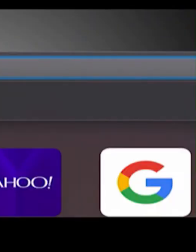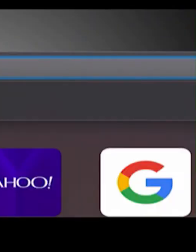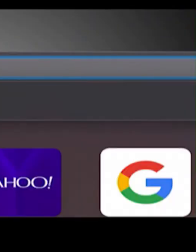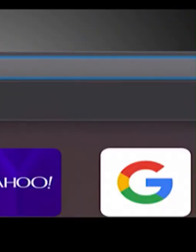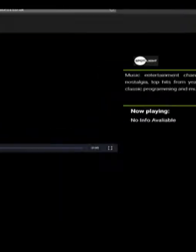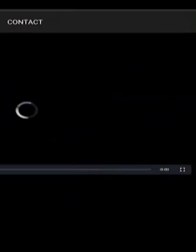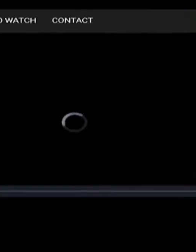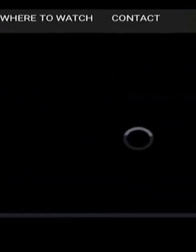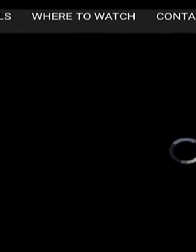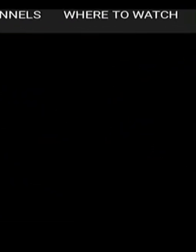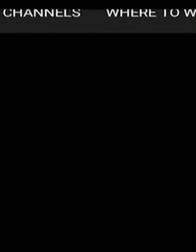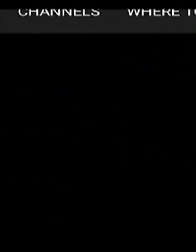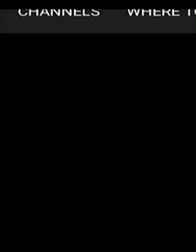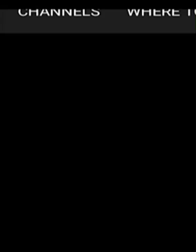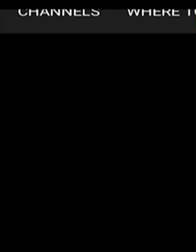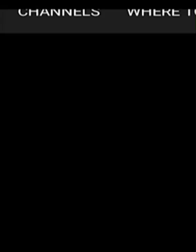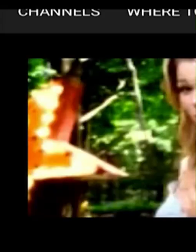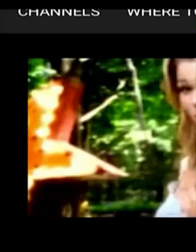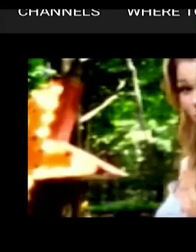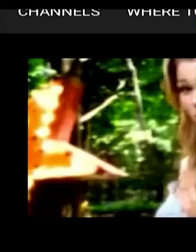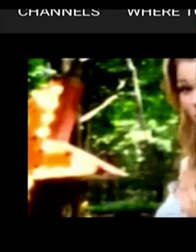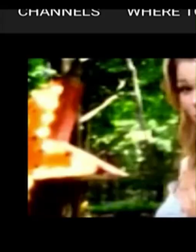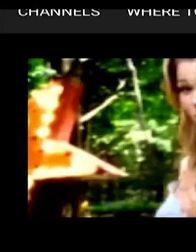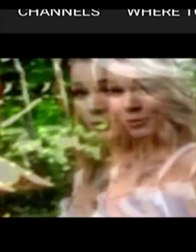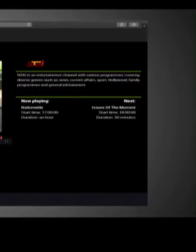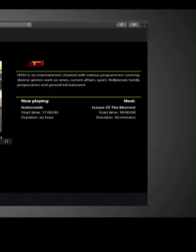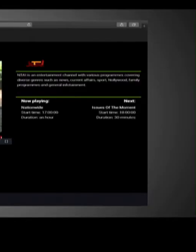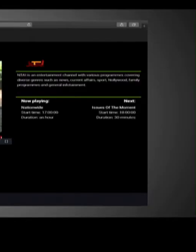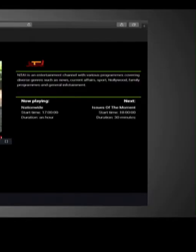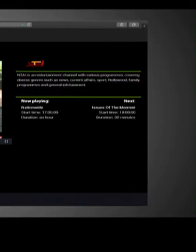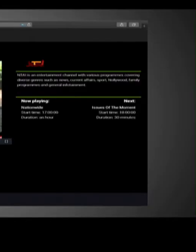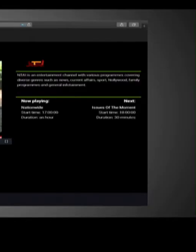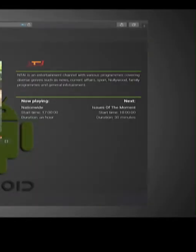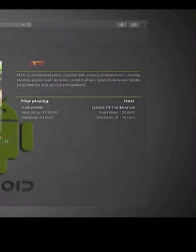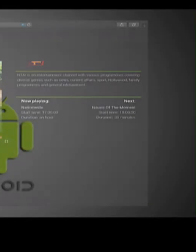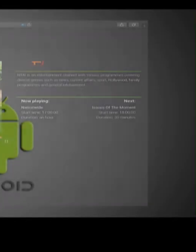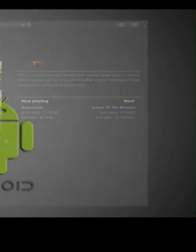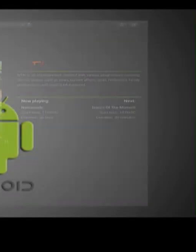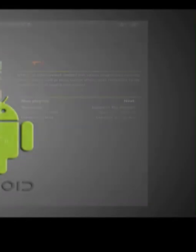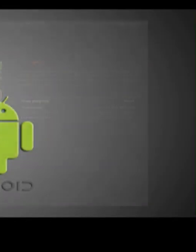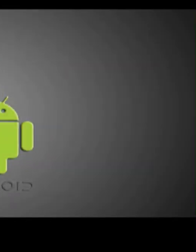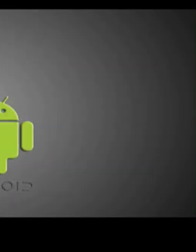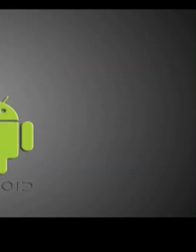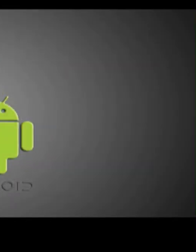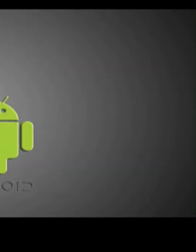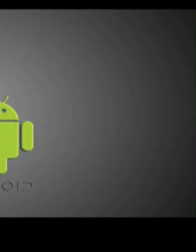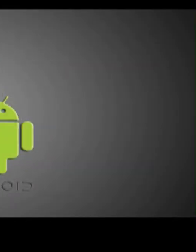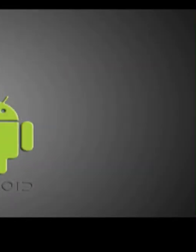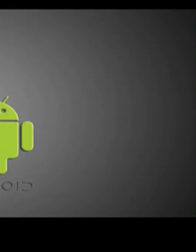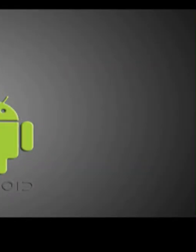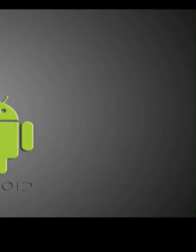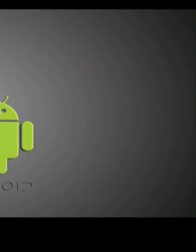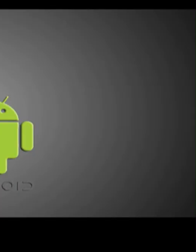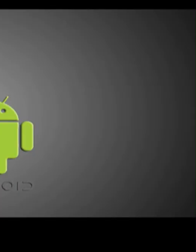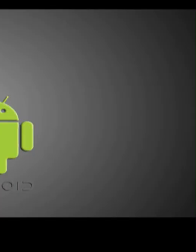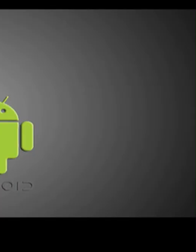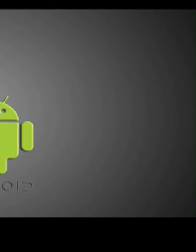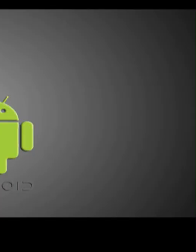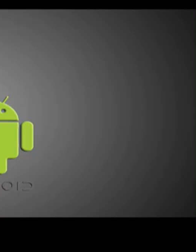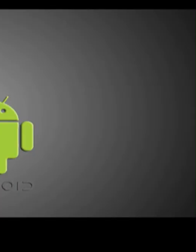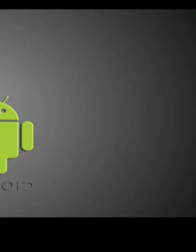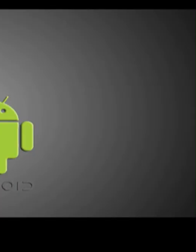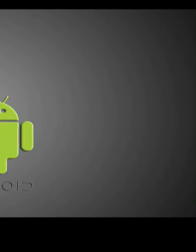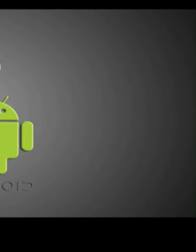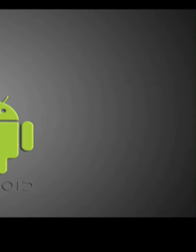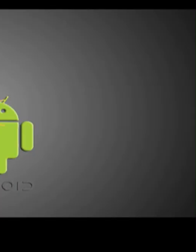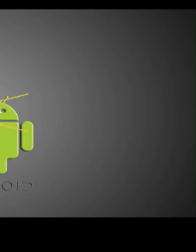visiontv.co.uk and click on Entertainment, then NTAI. You can also download the iOS or Android app